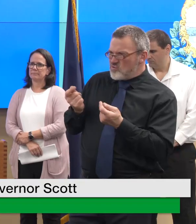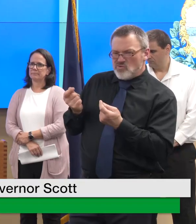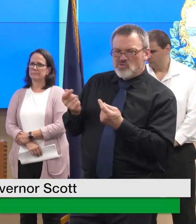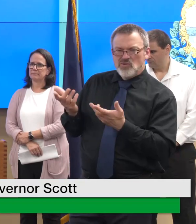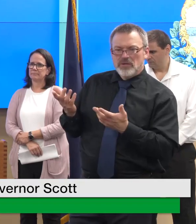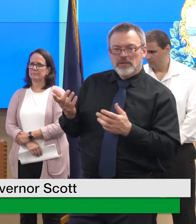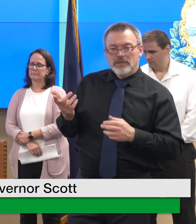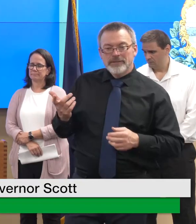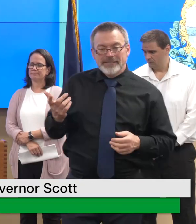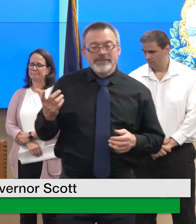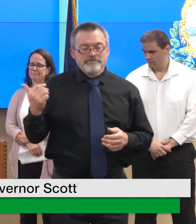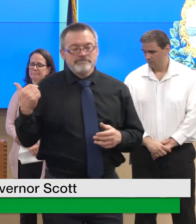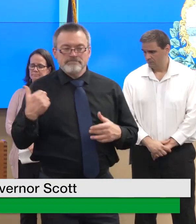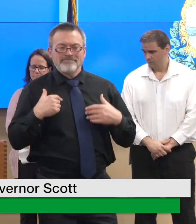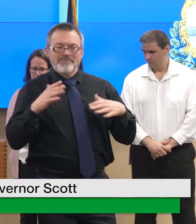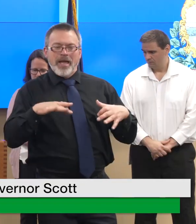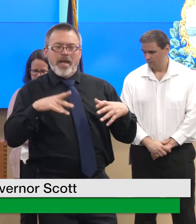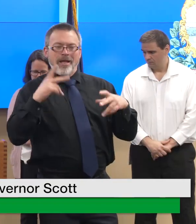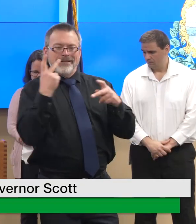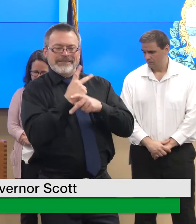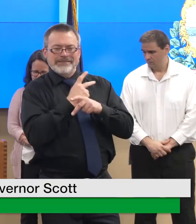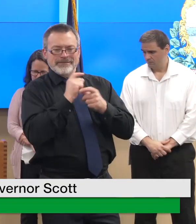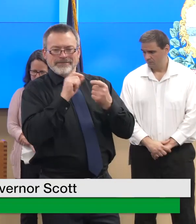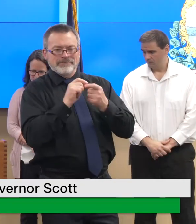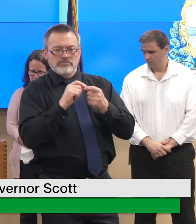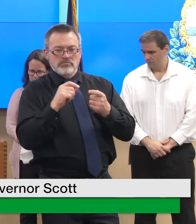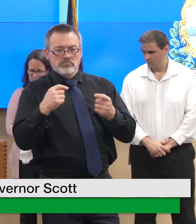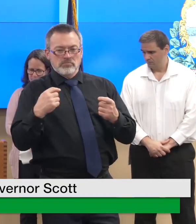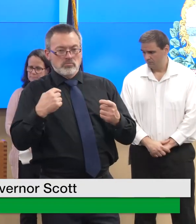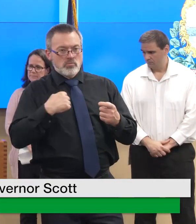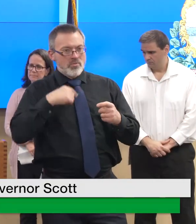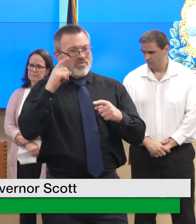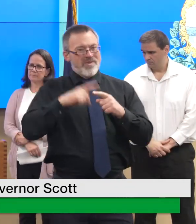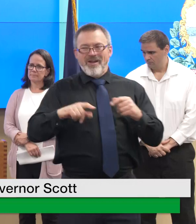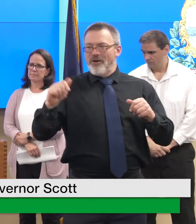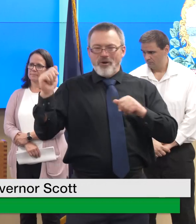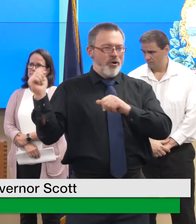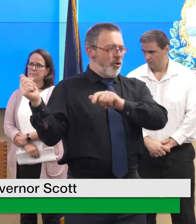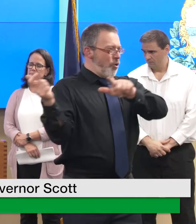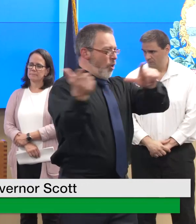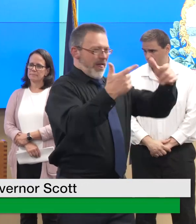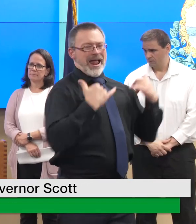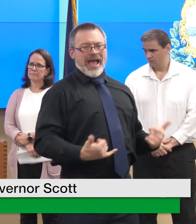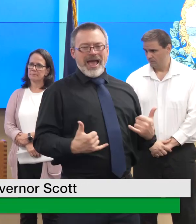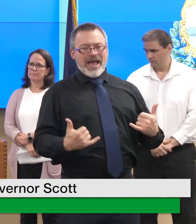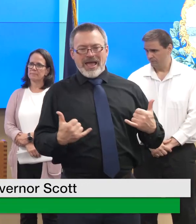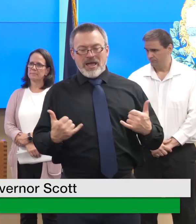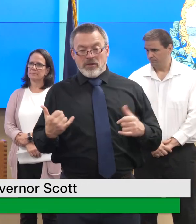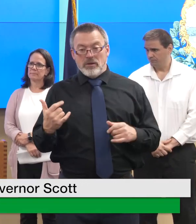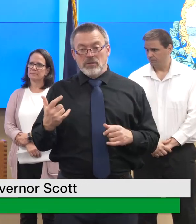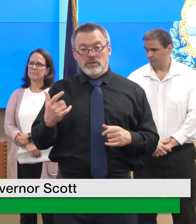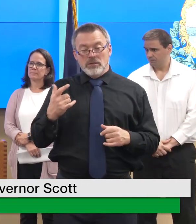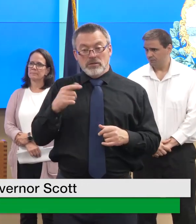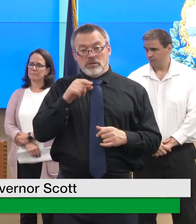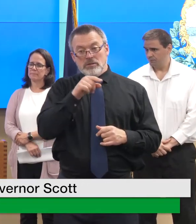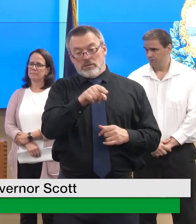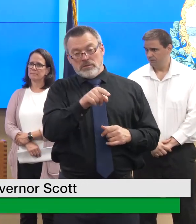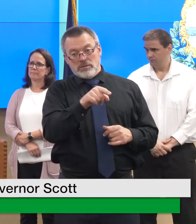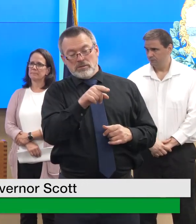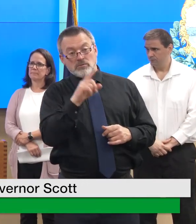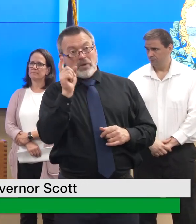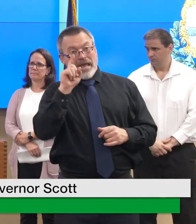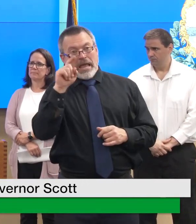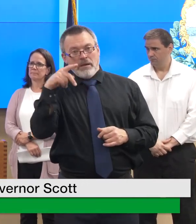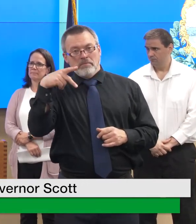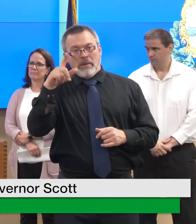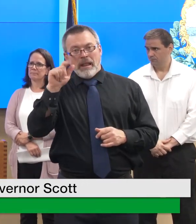can't do everything, but there are some areas, again, that were damaged. You take Plainfield, go up the